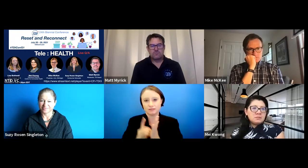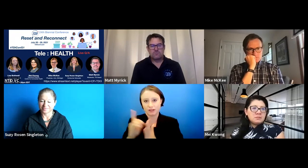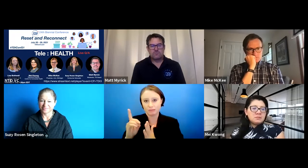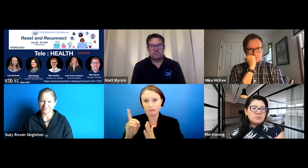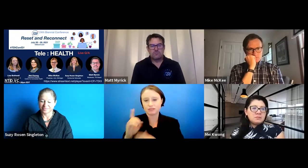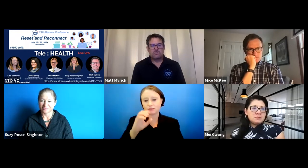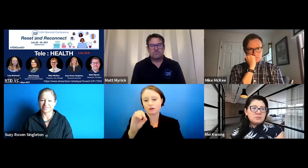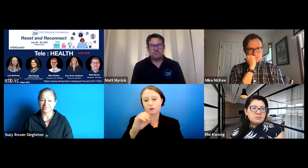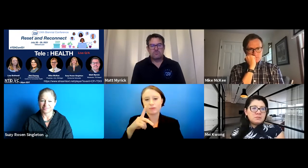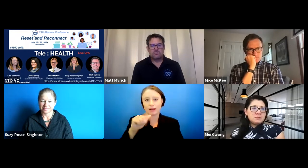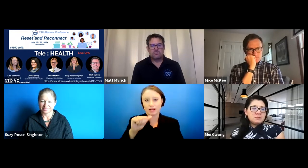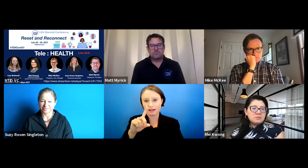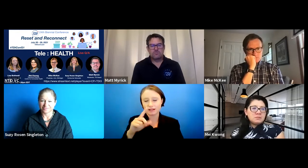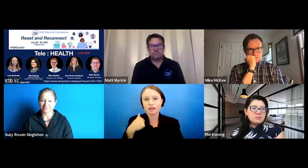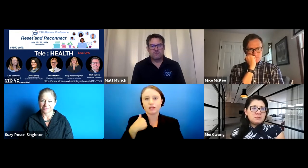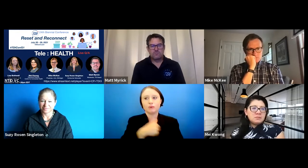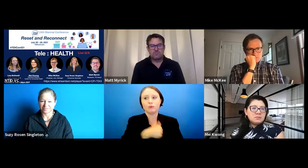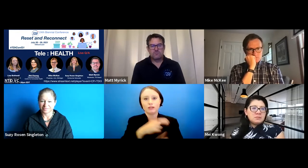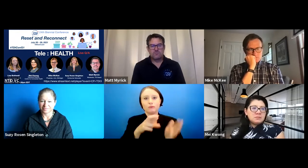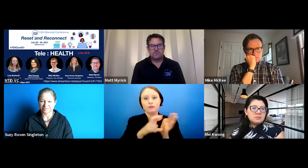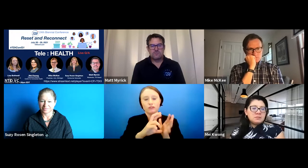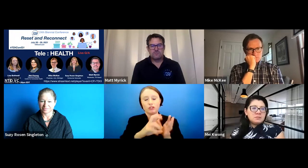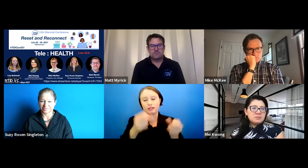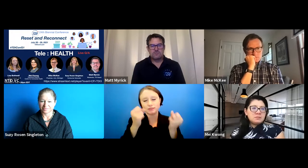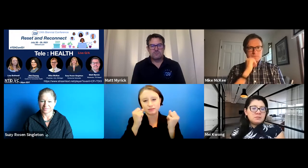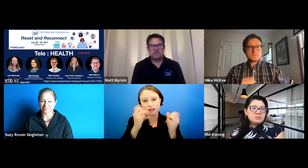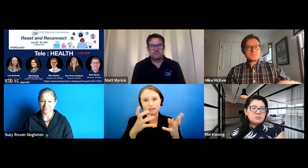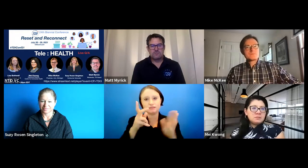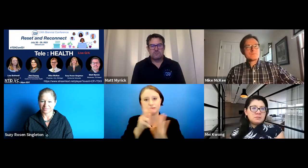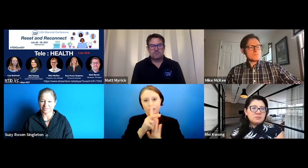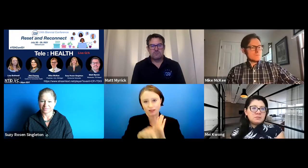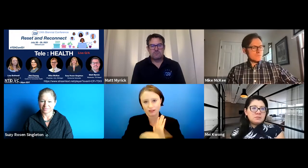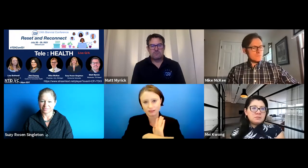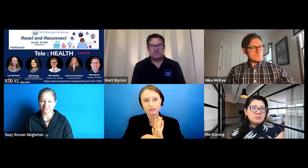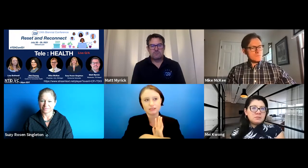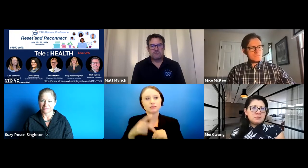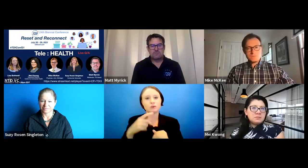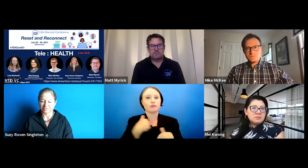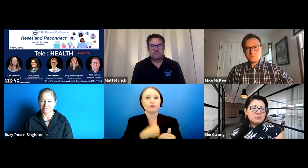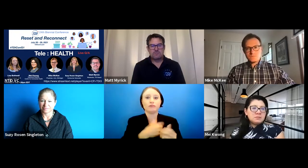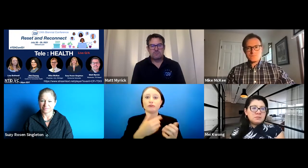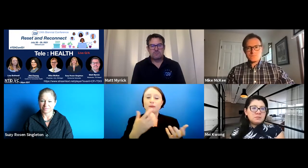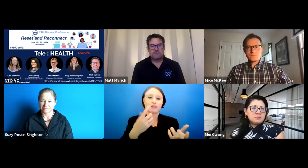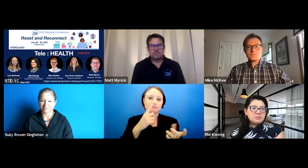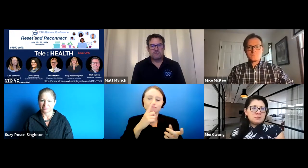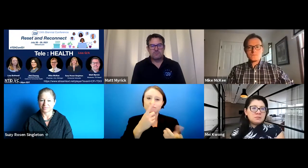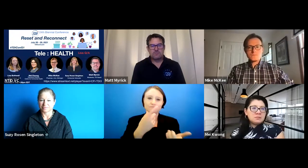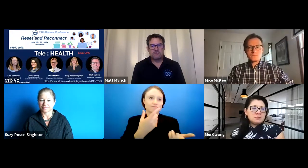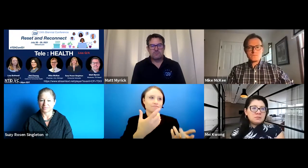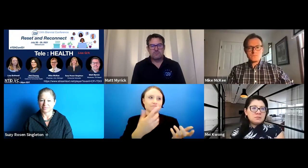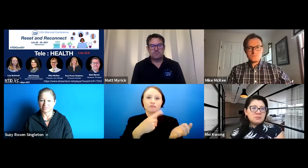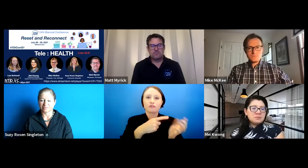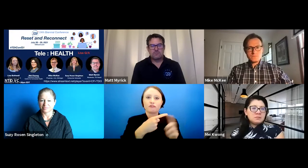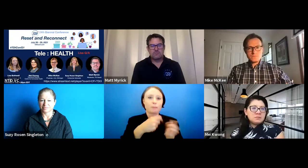Policy Analysis and Development, the OPAD, and we review many